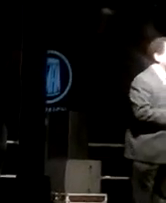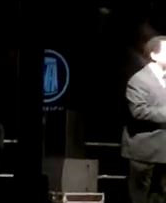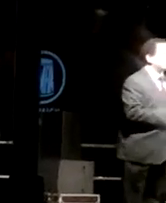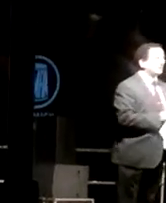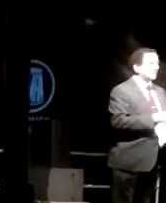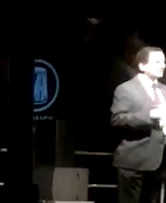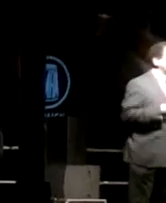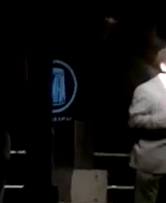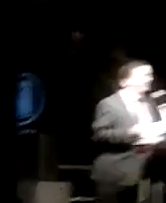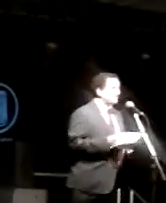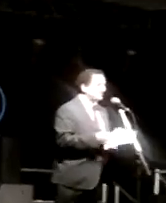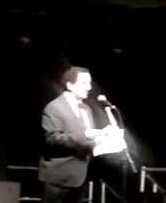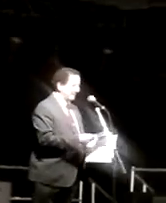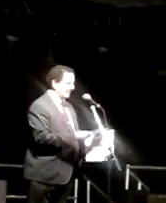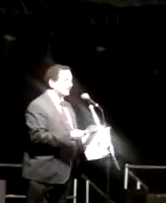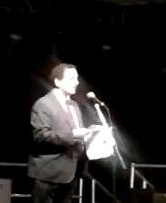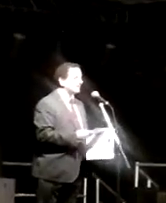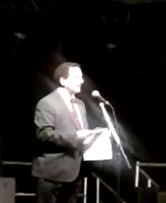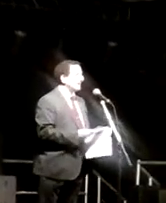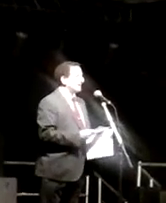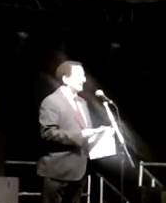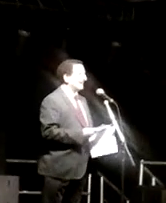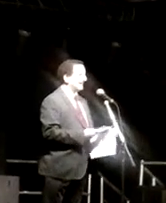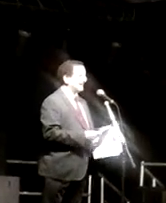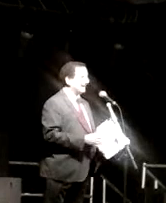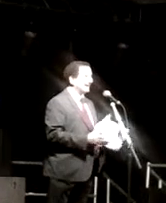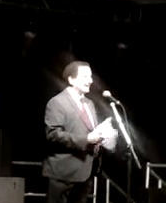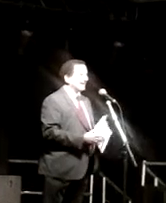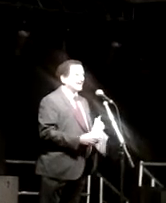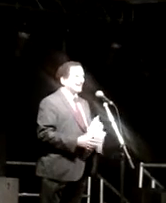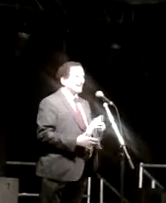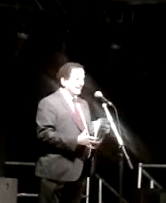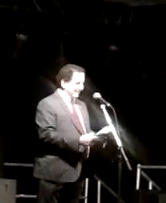thank you very much and welcome to the Great British Beer Festival.